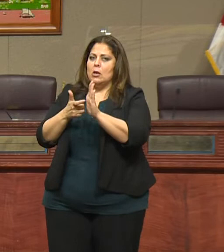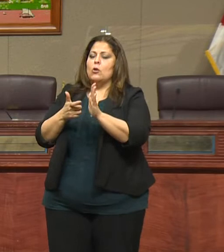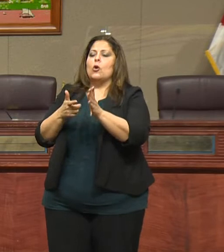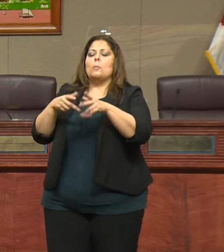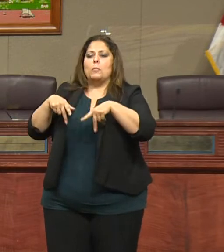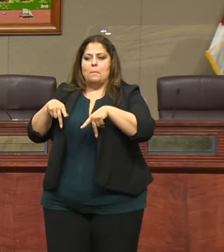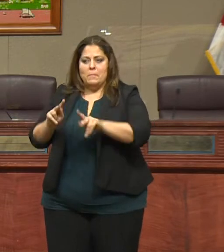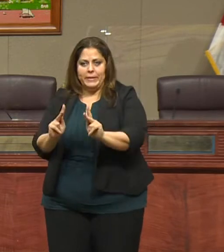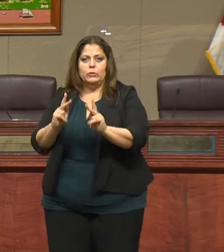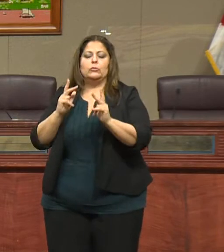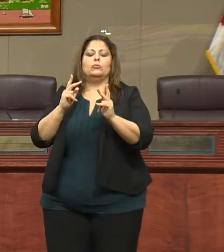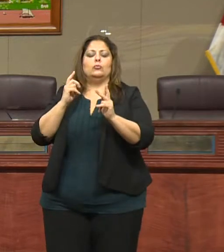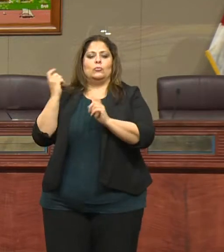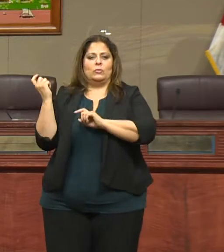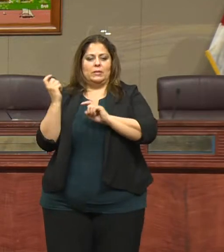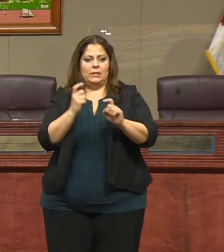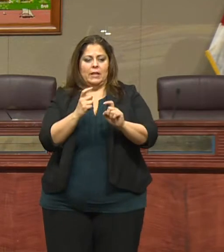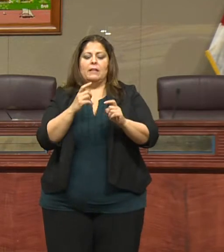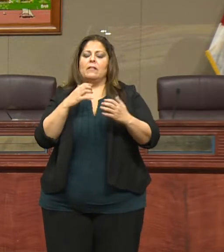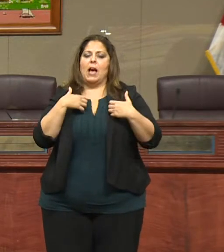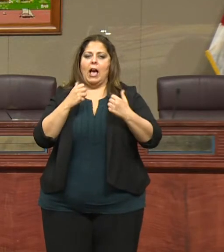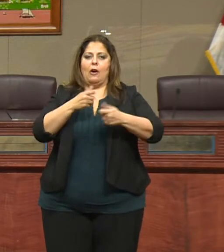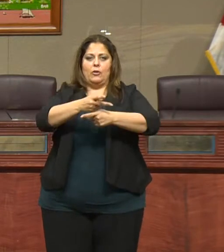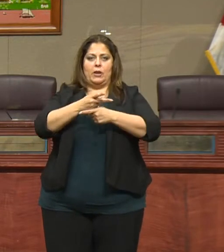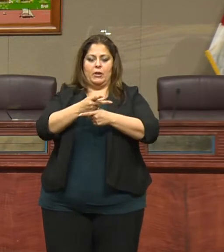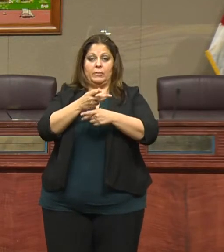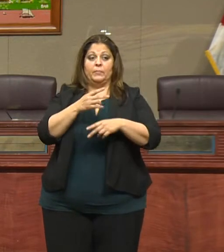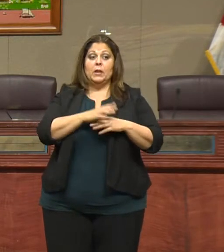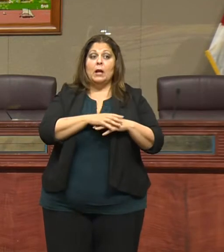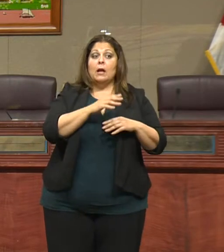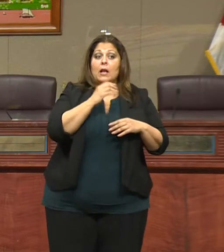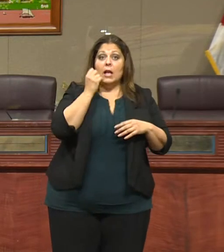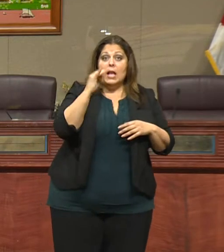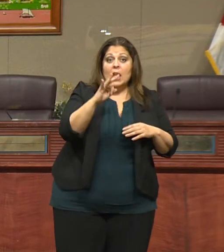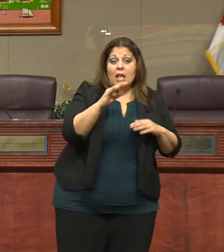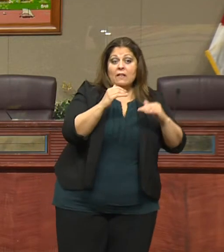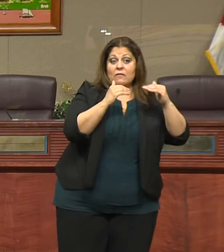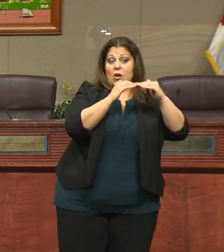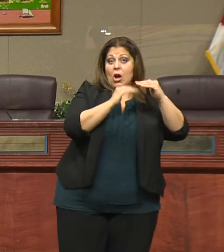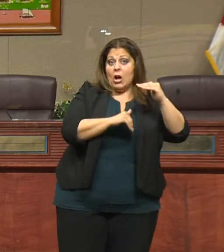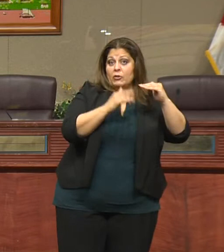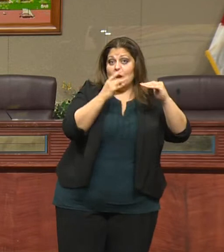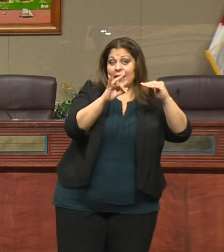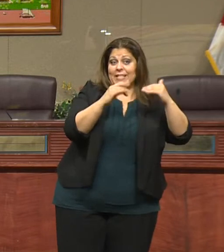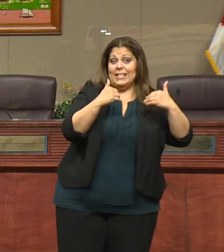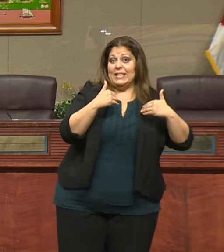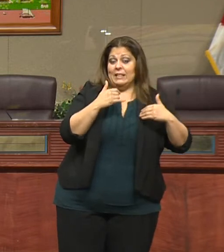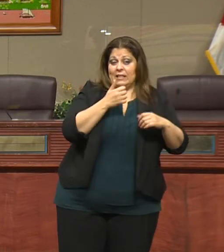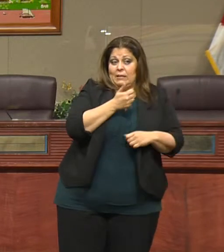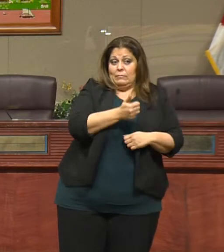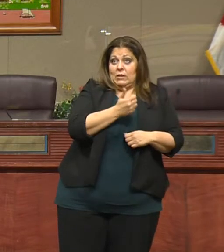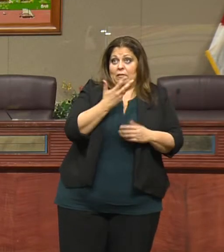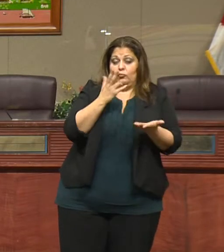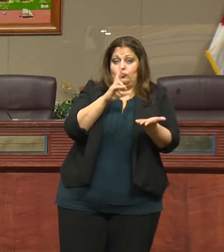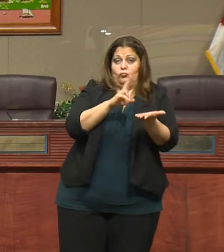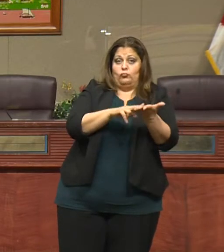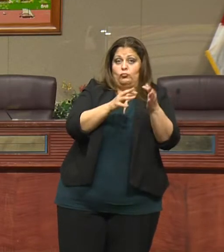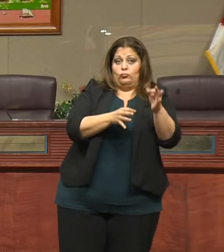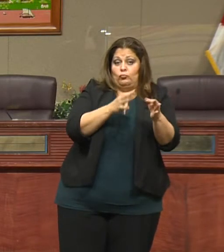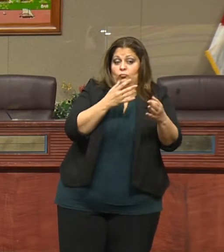make healthcare decisions for the minor. Emancipated minors must present proof of emancipation.